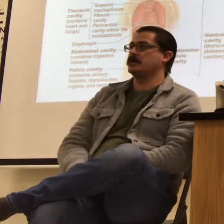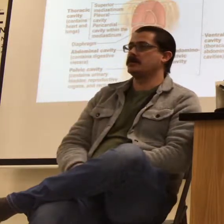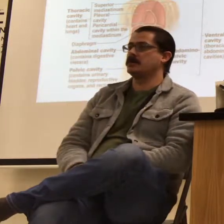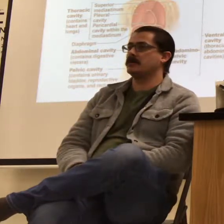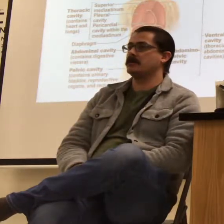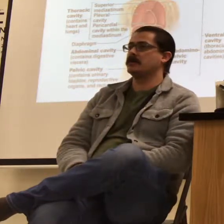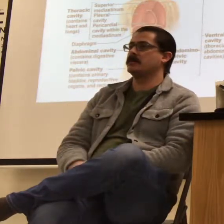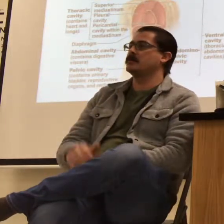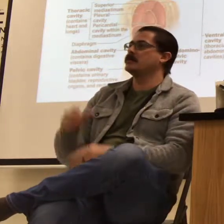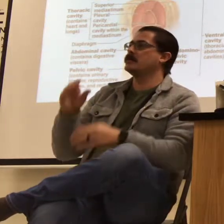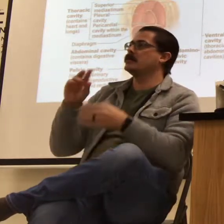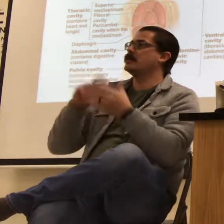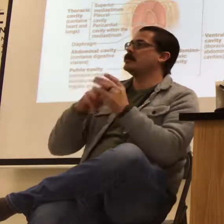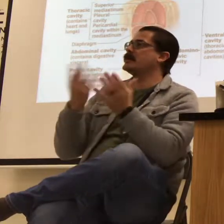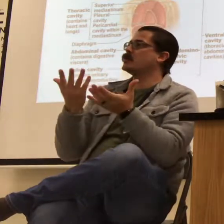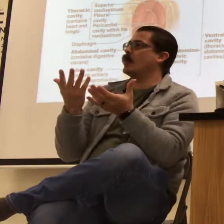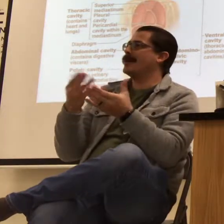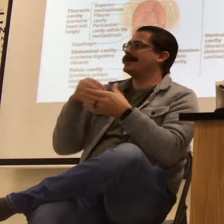means contents.